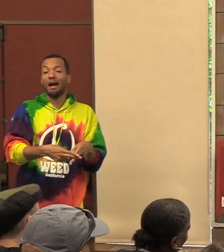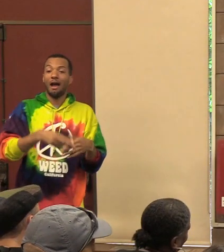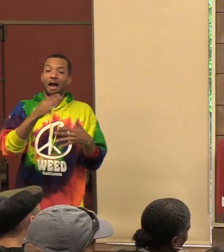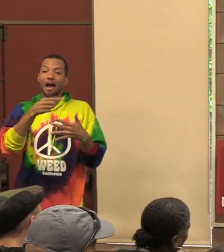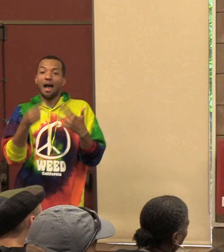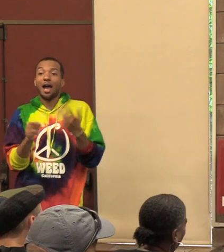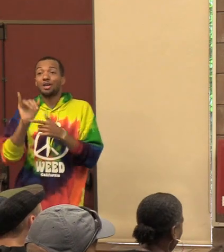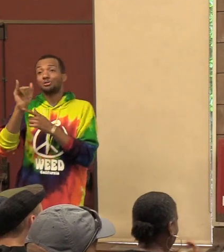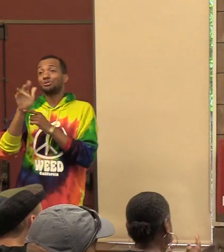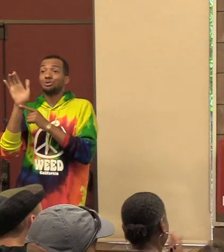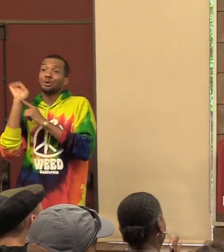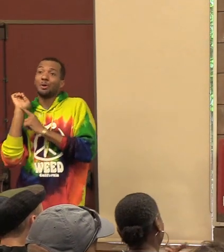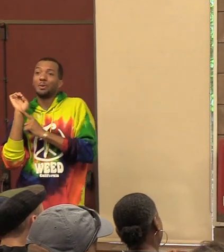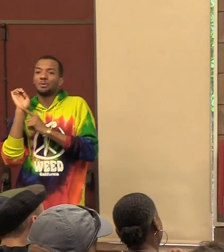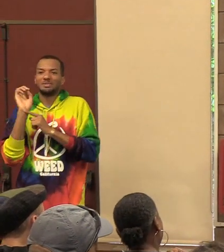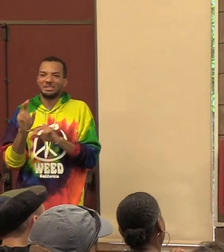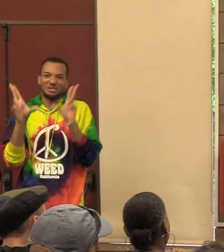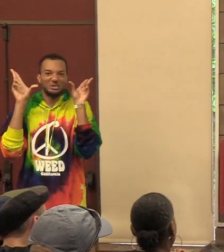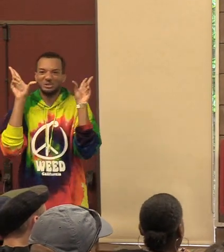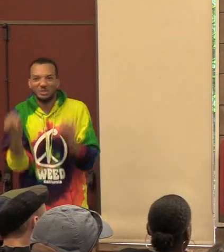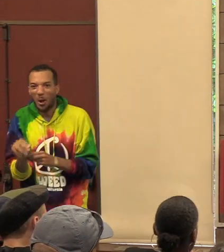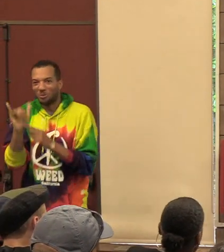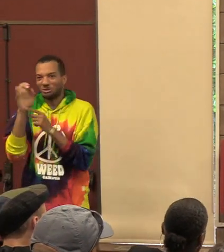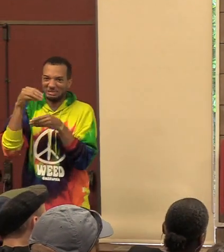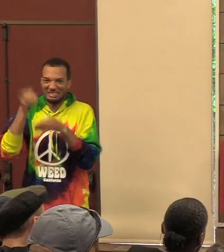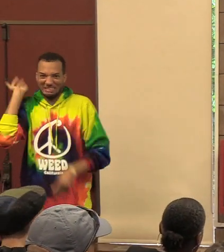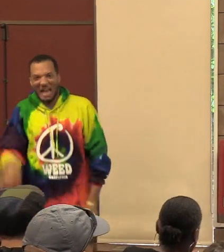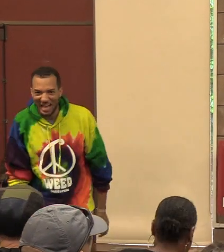you be calling it juice. It ain't no juice.